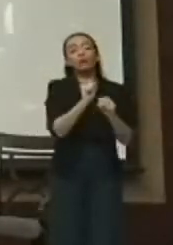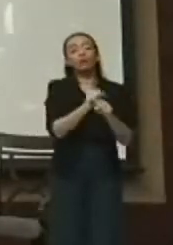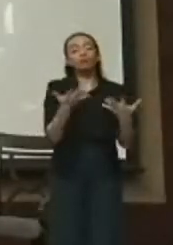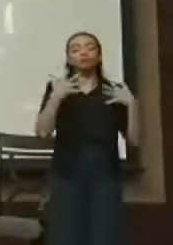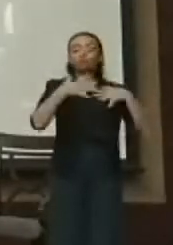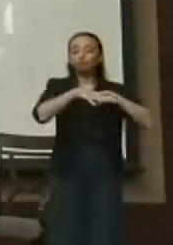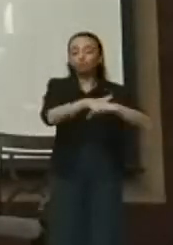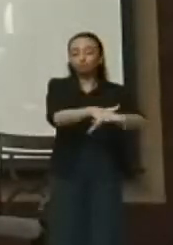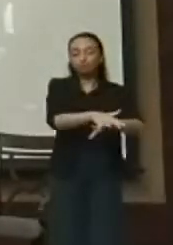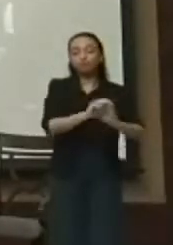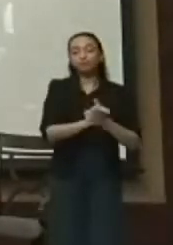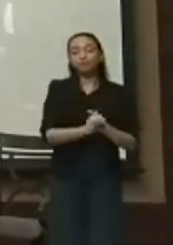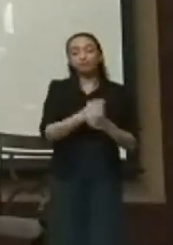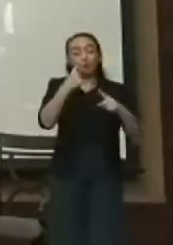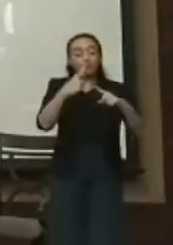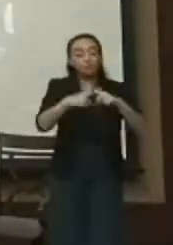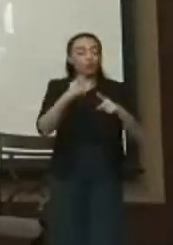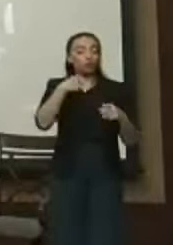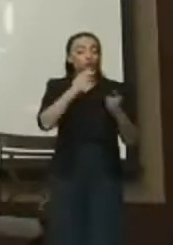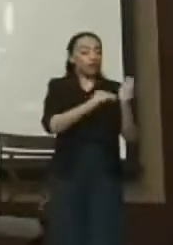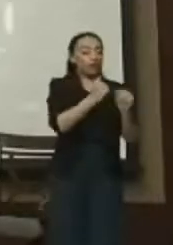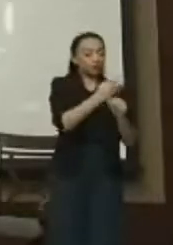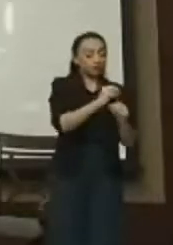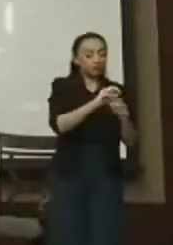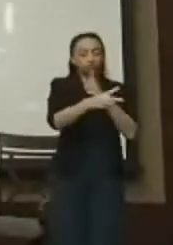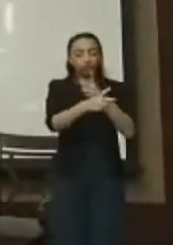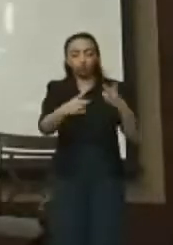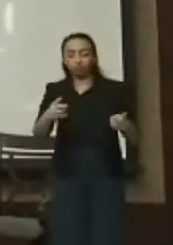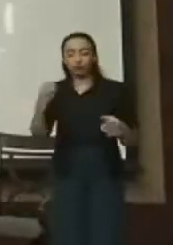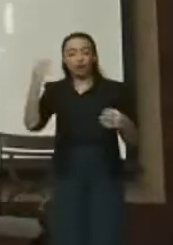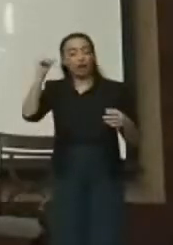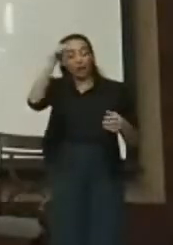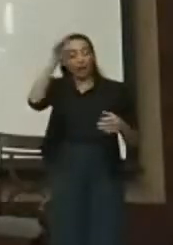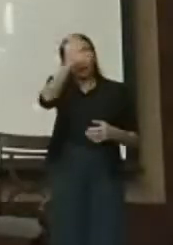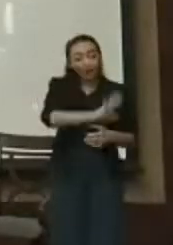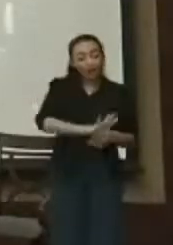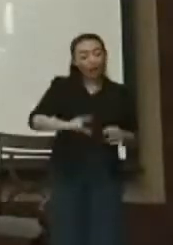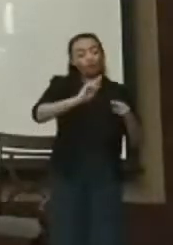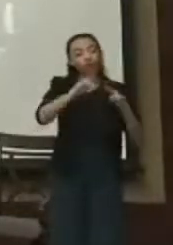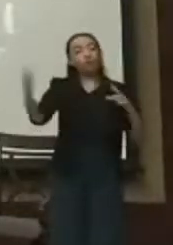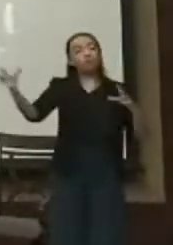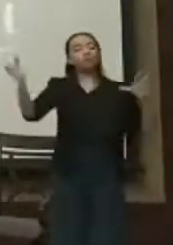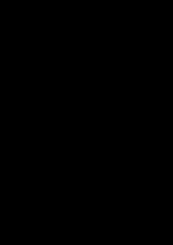the organizations of persons with disabilities from across the country together